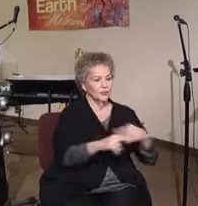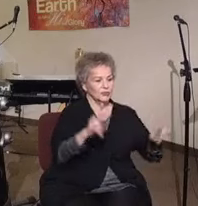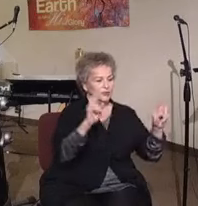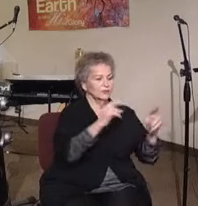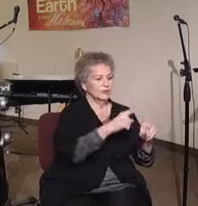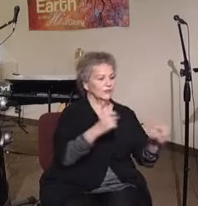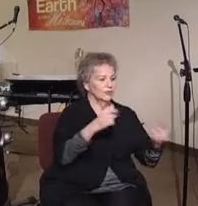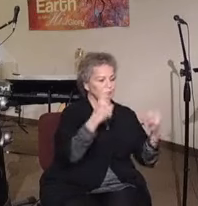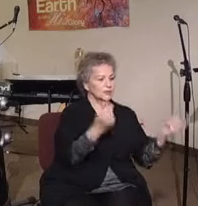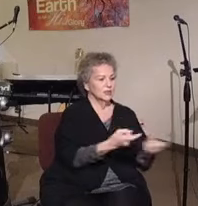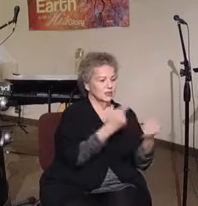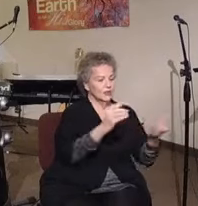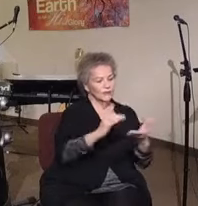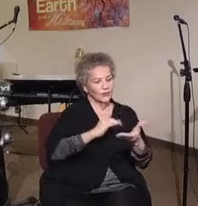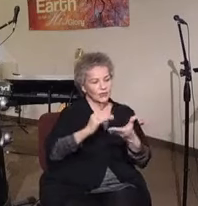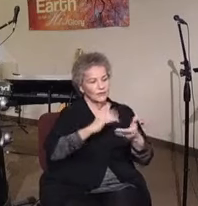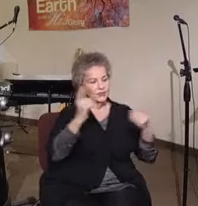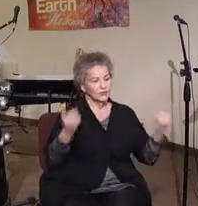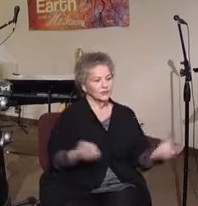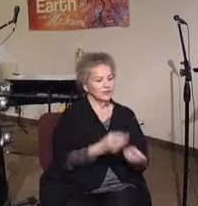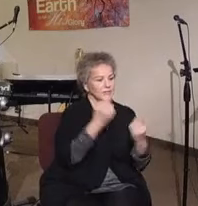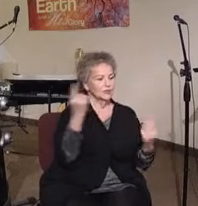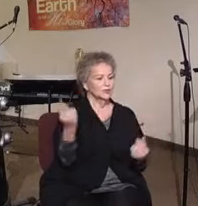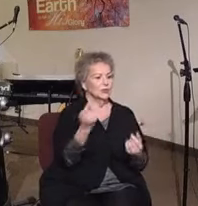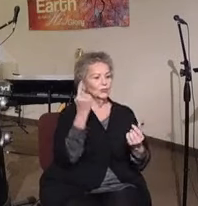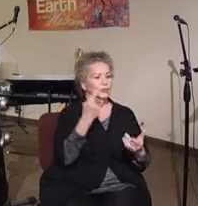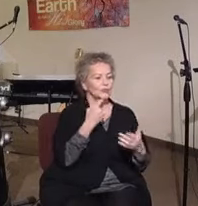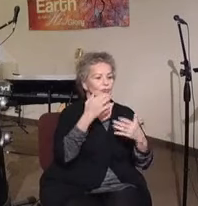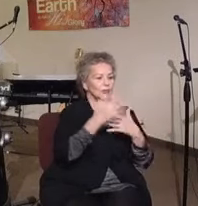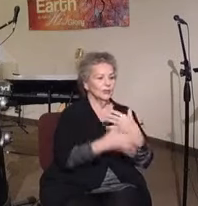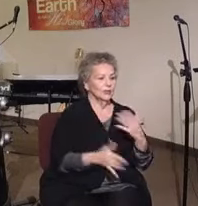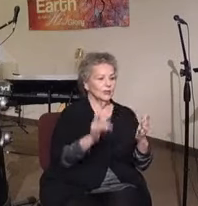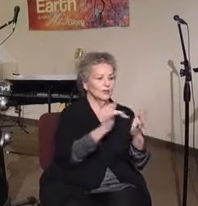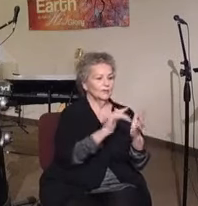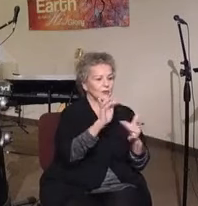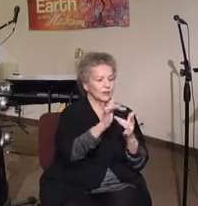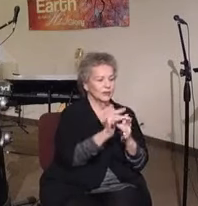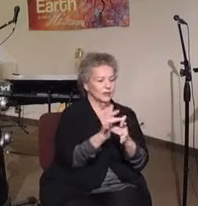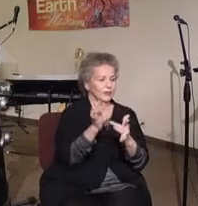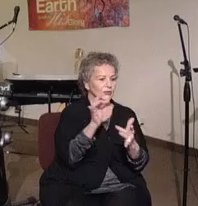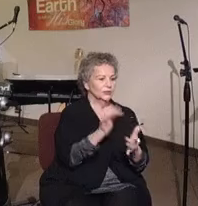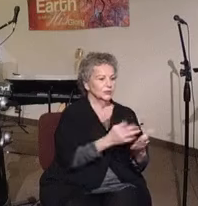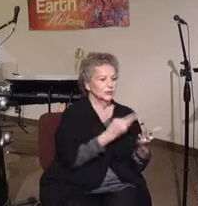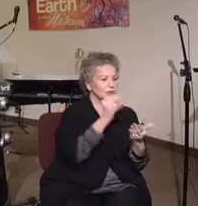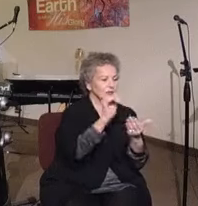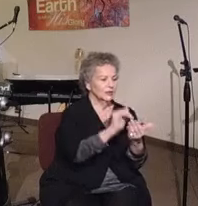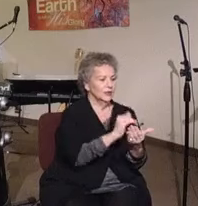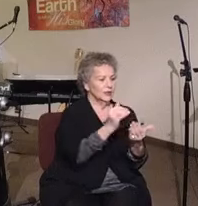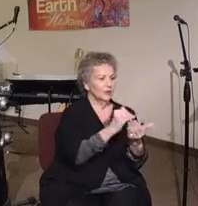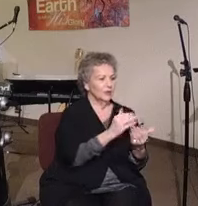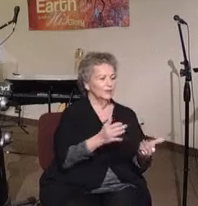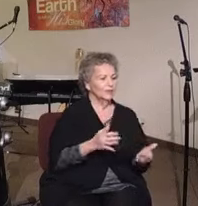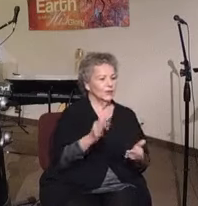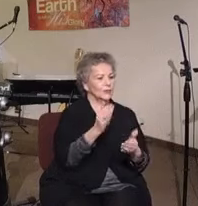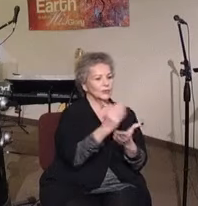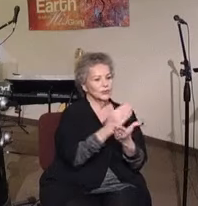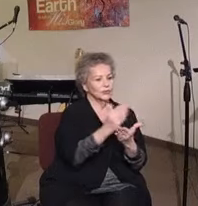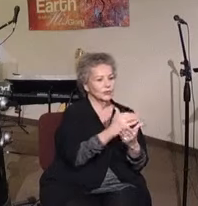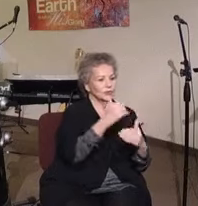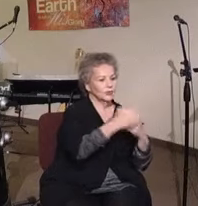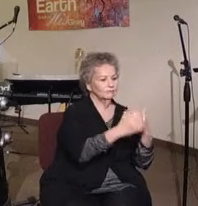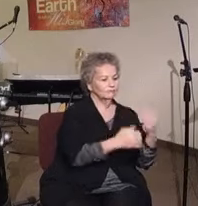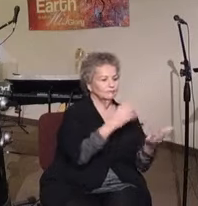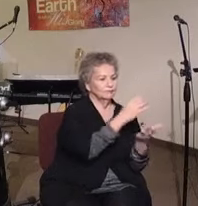our forgiveness of sin is through the blood of the Lamb. We partook of that together. Amen and amen. Discover